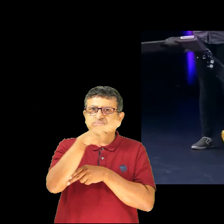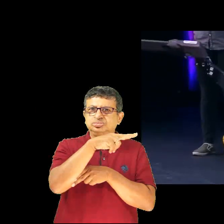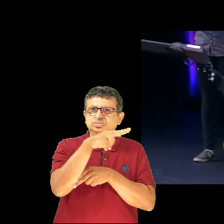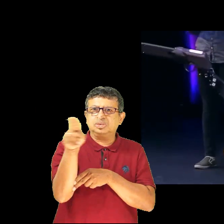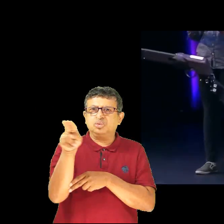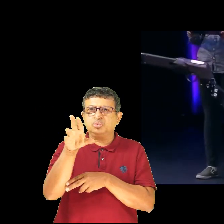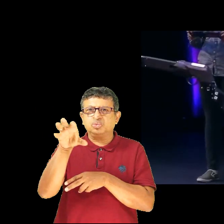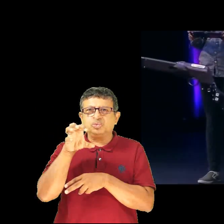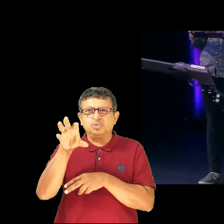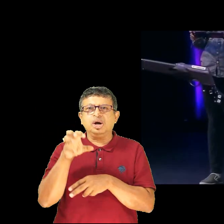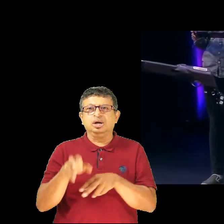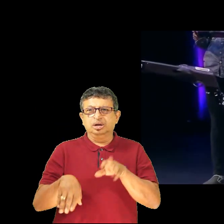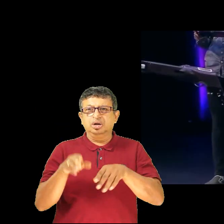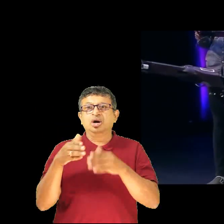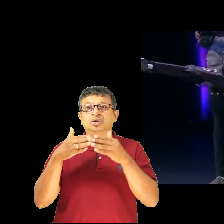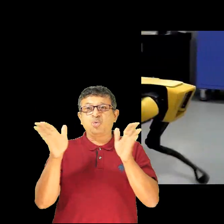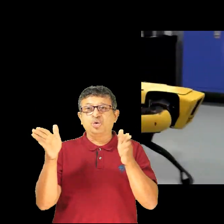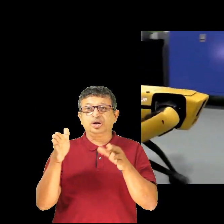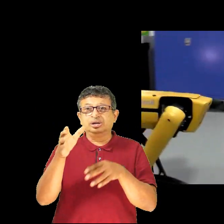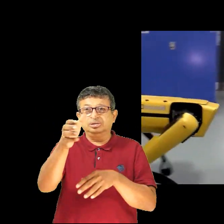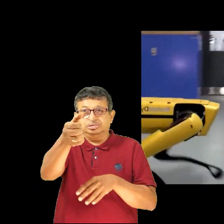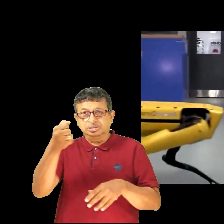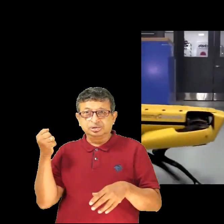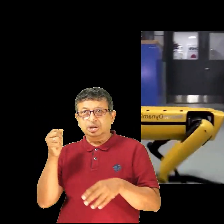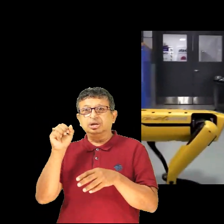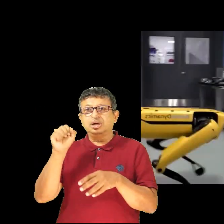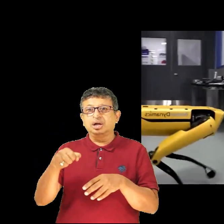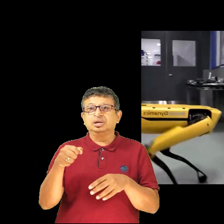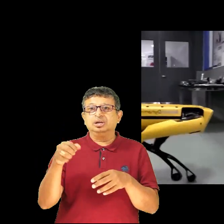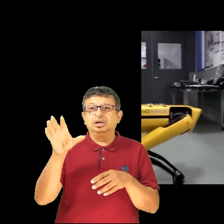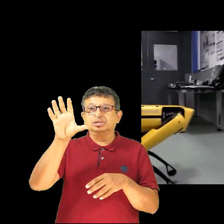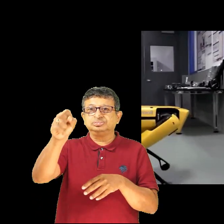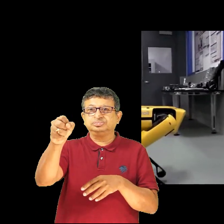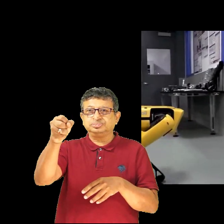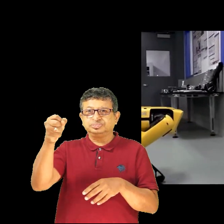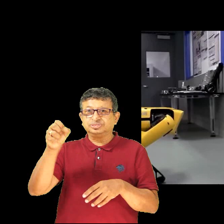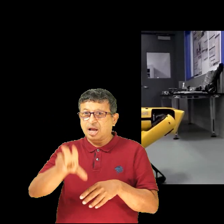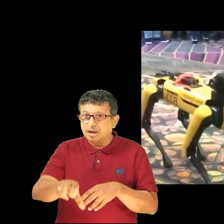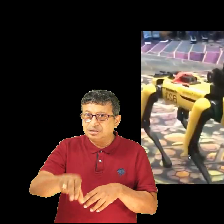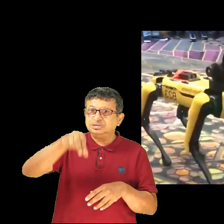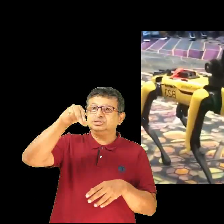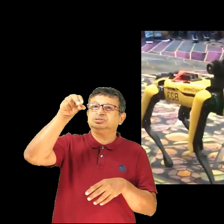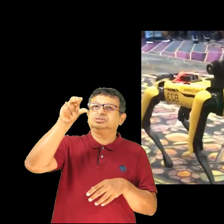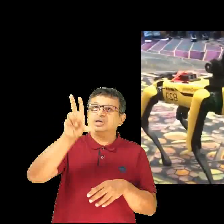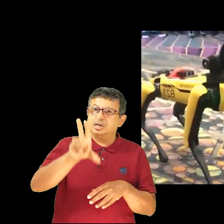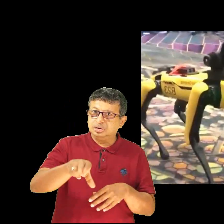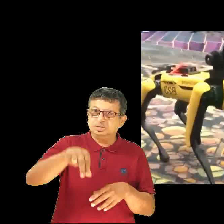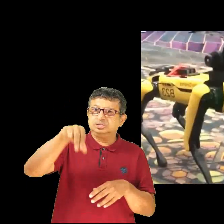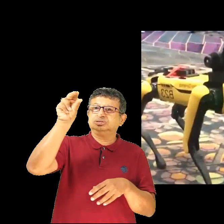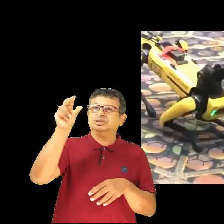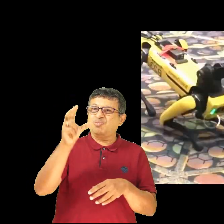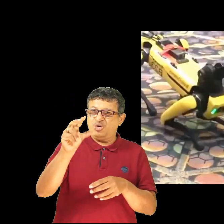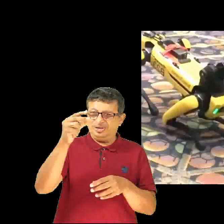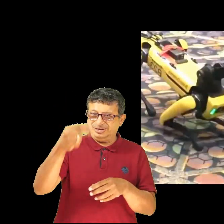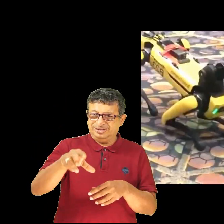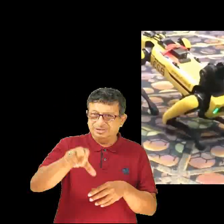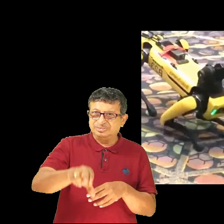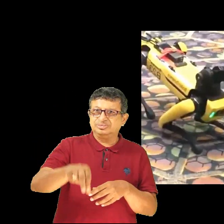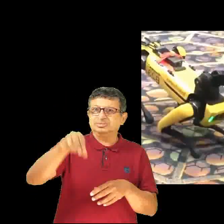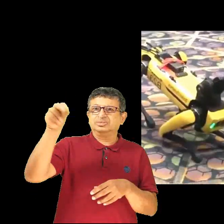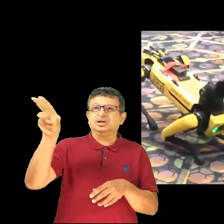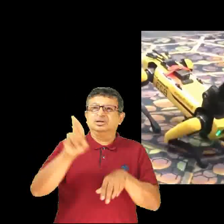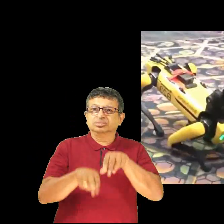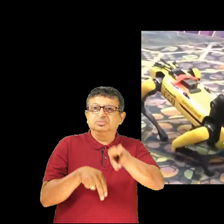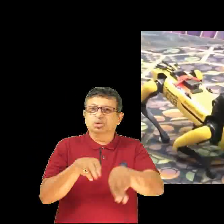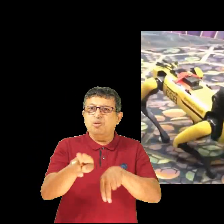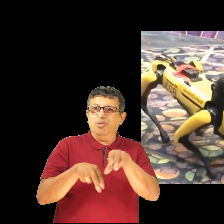expect Spot to walk to your fridge and hand you a beer or change the oil of your car with just the push of a button. Spot owners need to understand what they want in order to